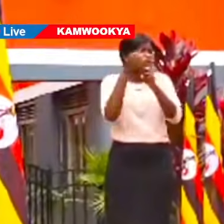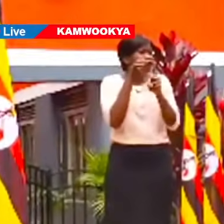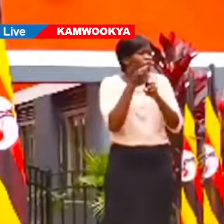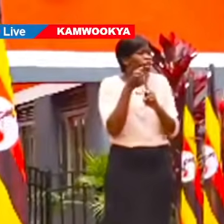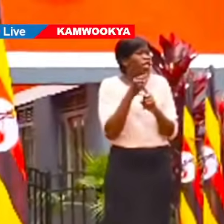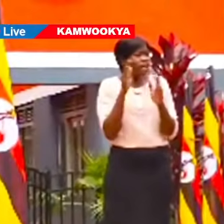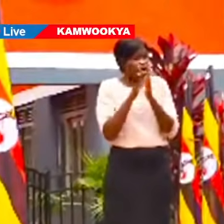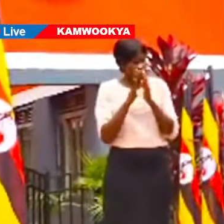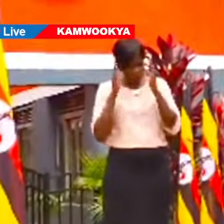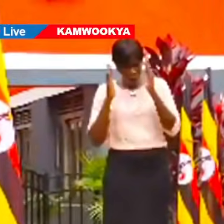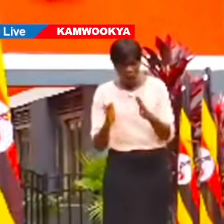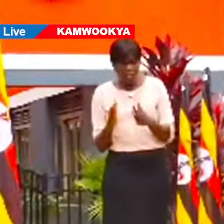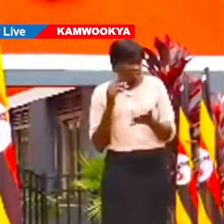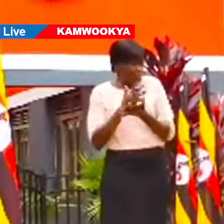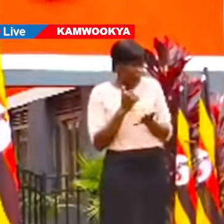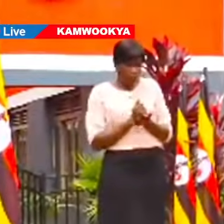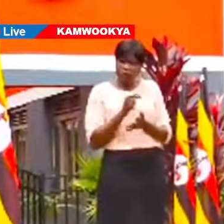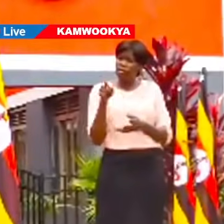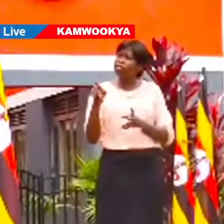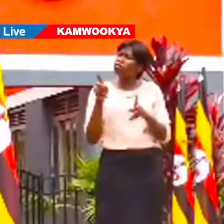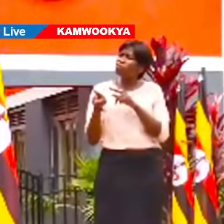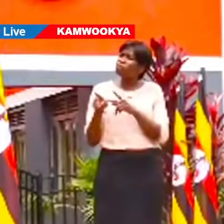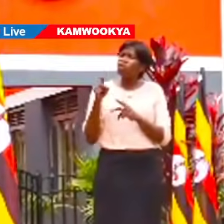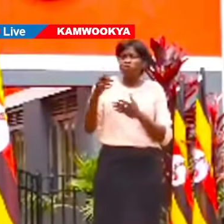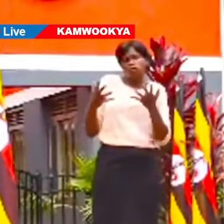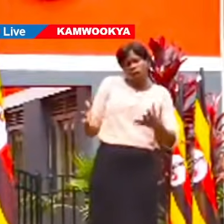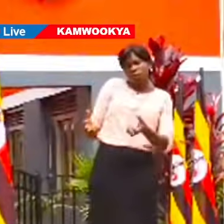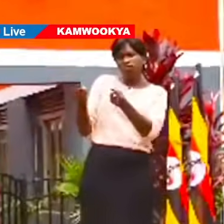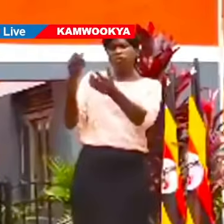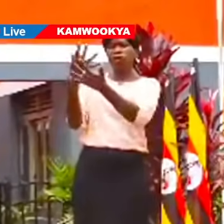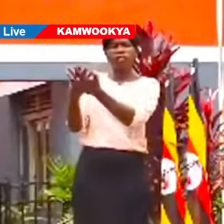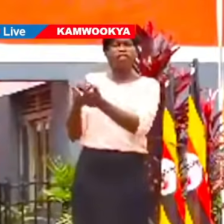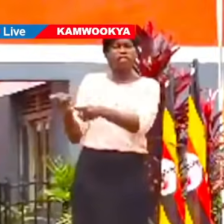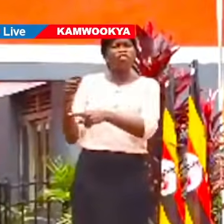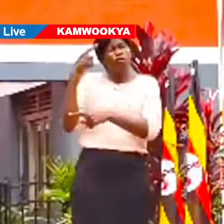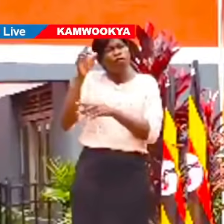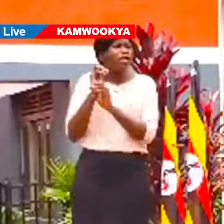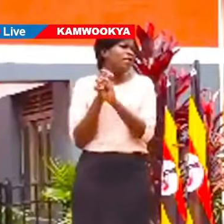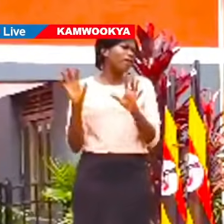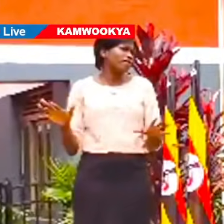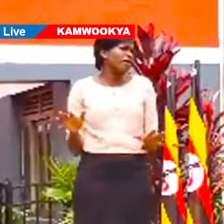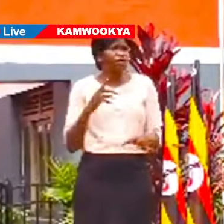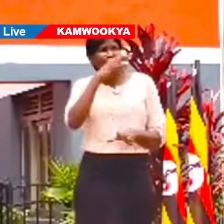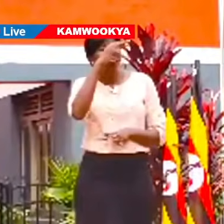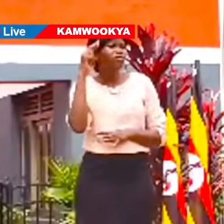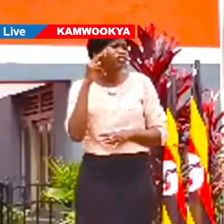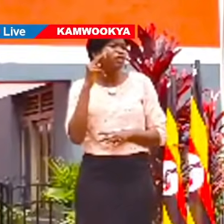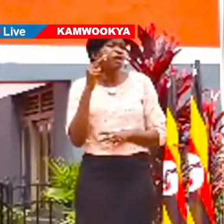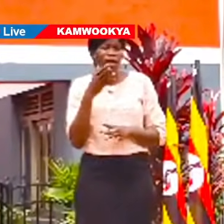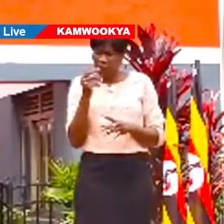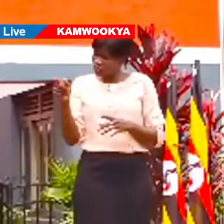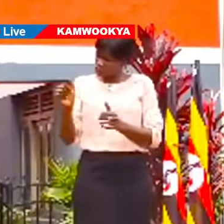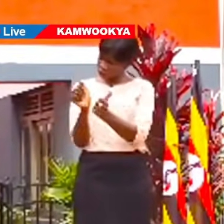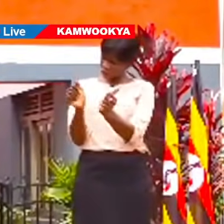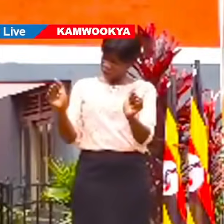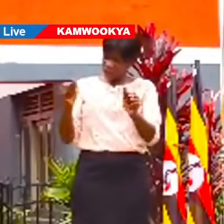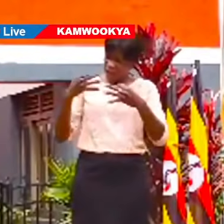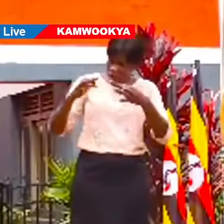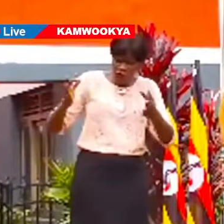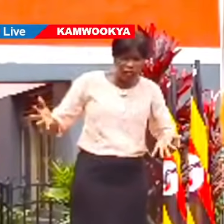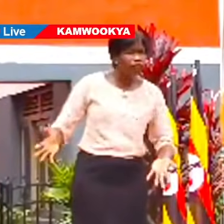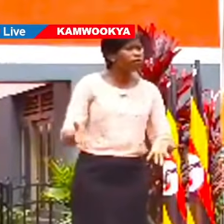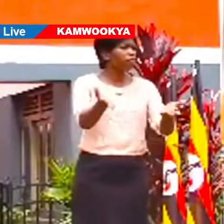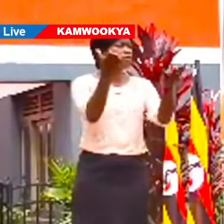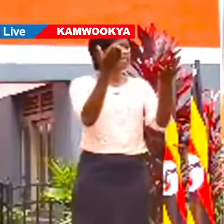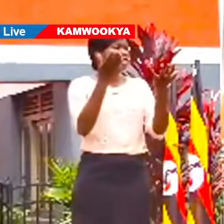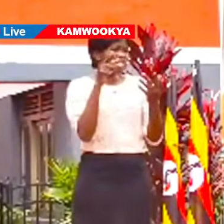naye tugamba abantu bano mwabakwatira bweri, lwaki temubata, tebalina musango nga bwemage. So ensonga